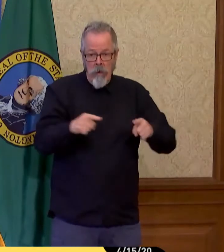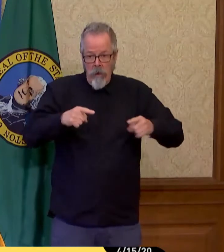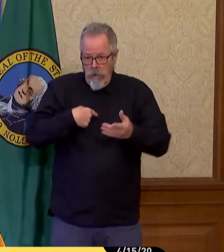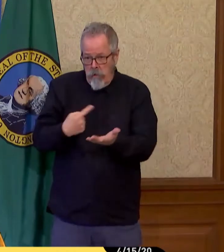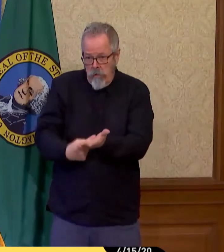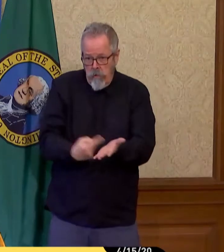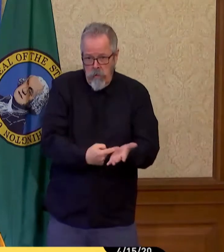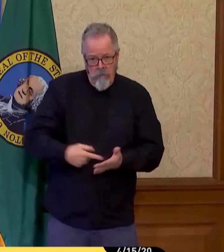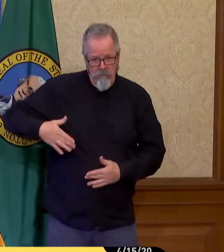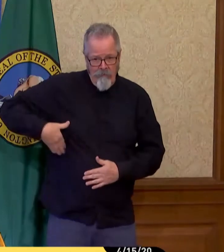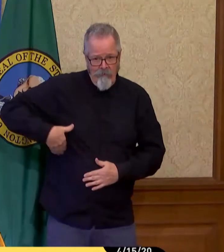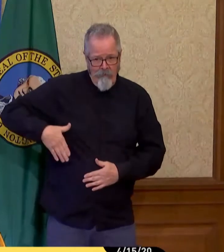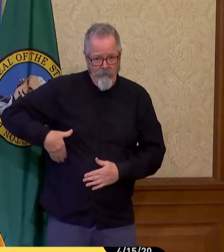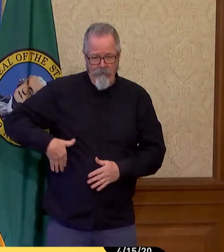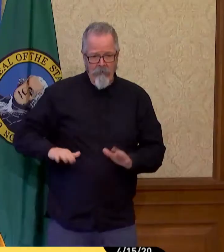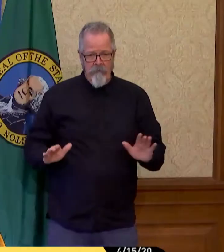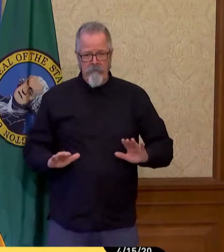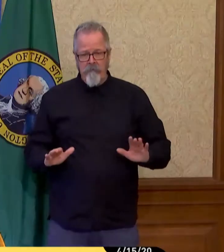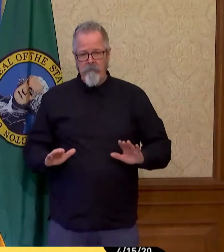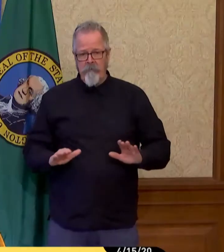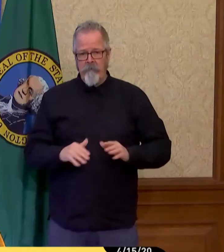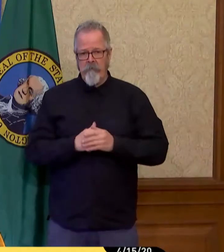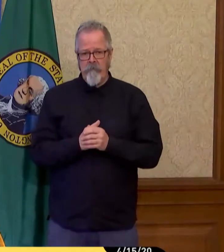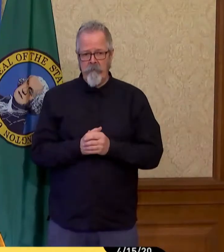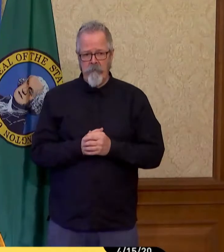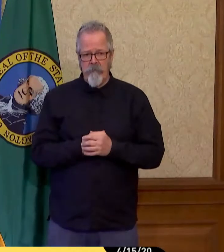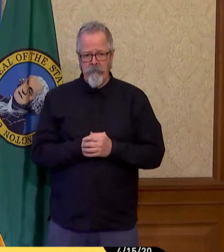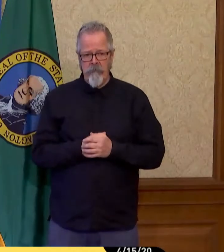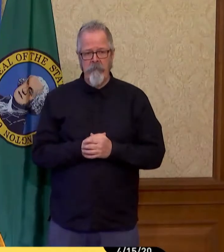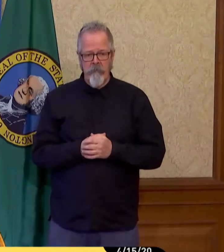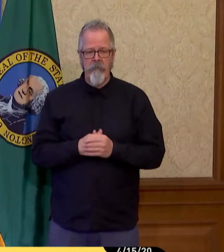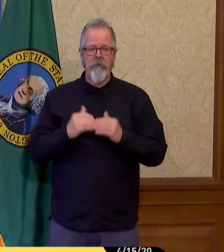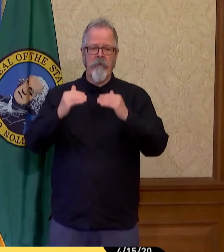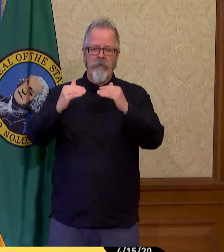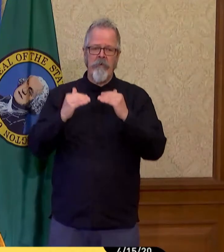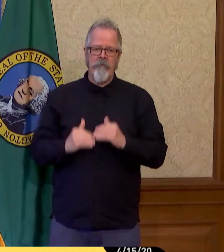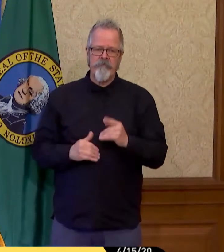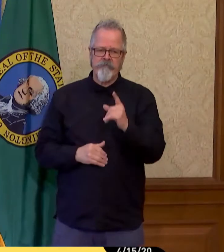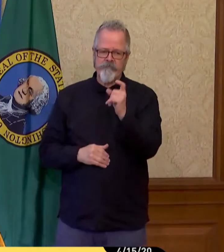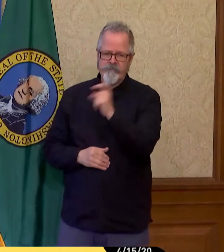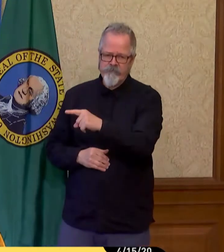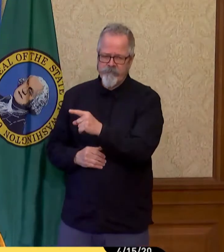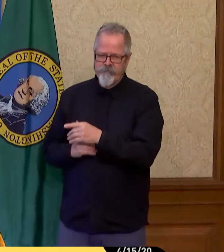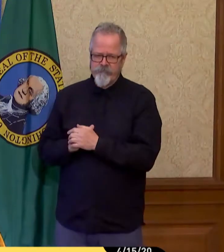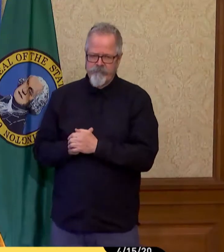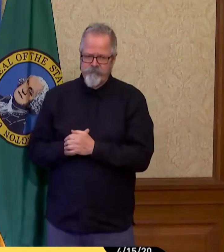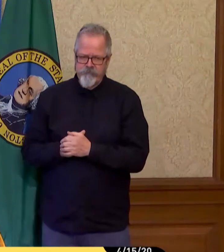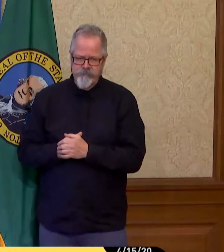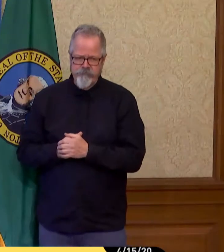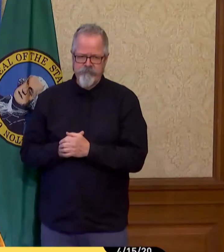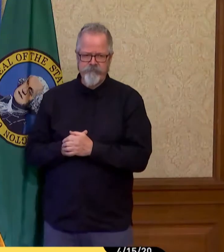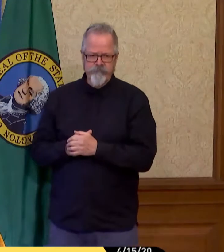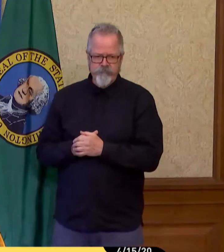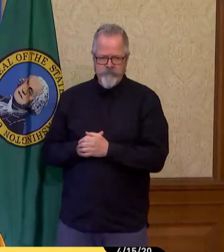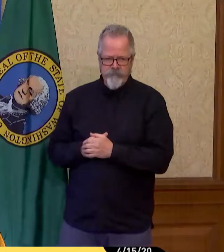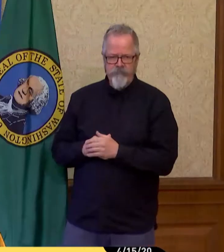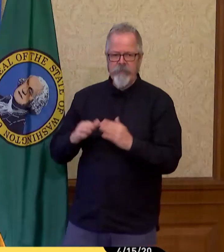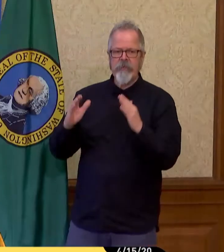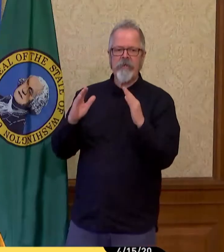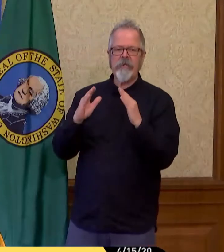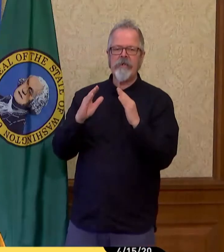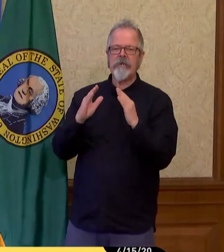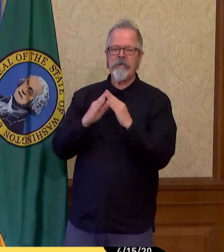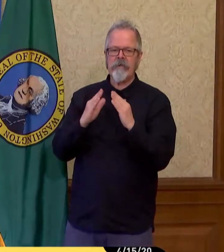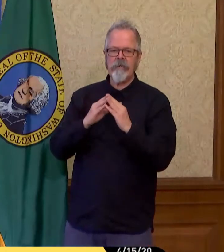Governor, the mayor of Los Angeles has apparently said that he does not plan on having any large events, including any sporting events, for the rest